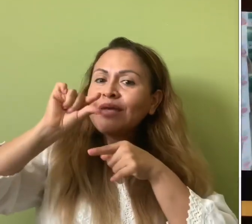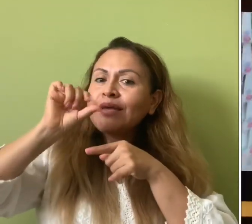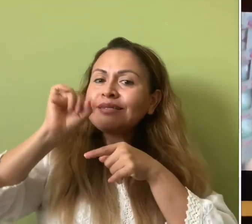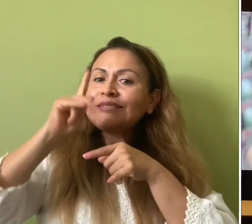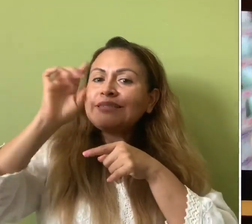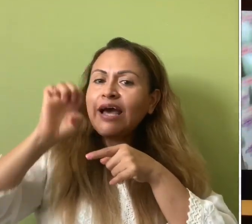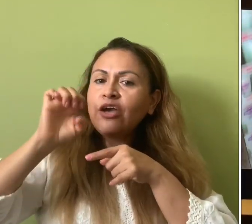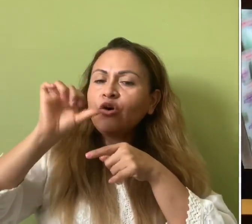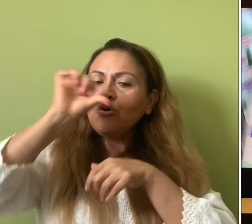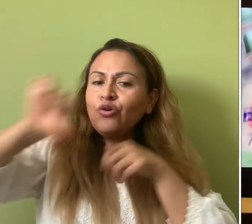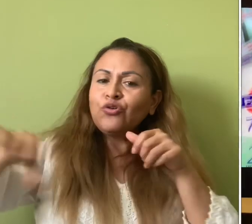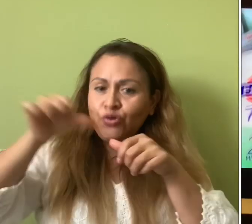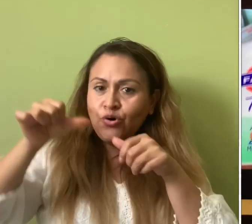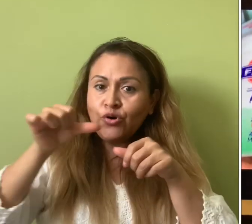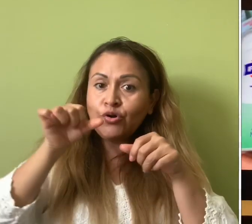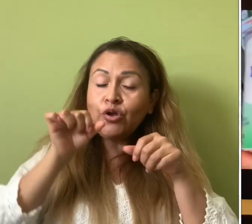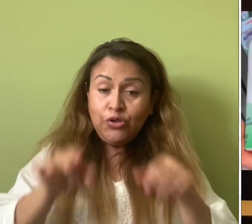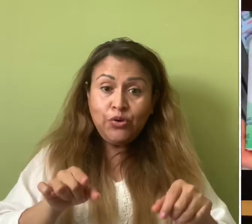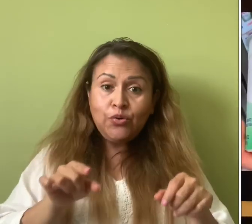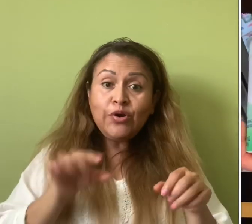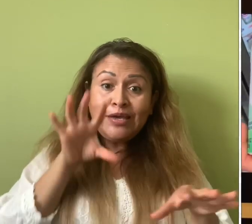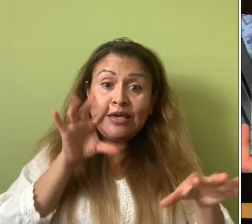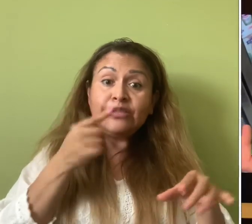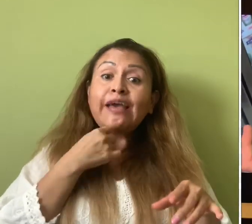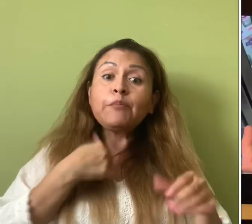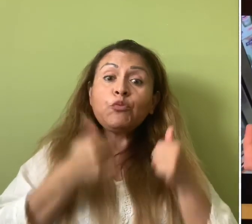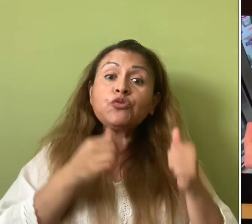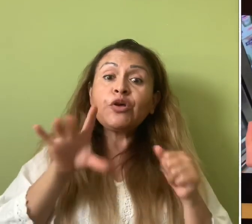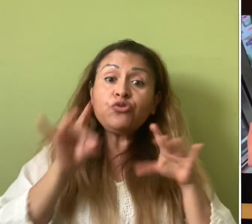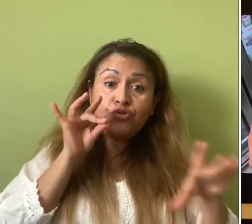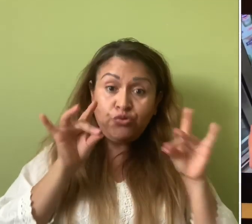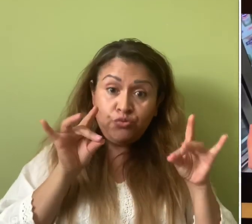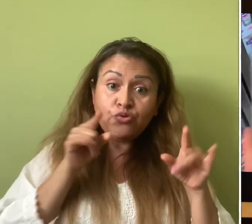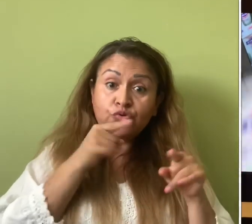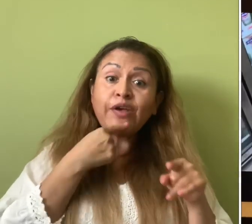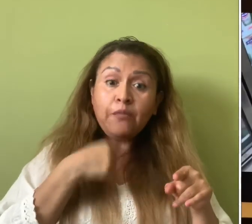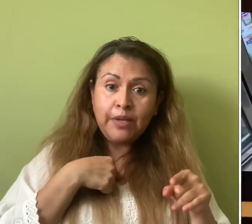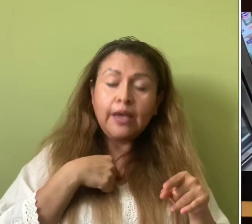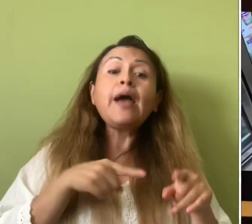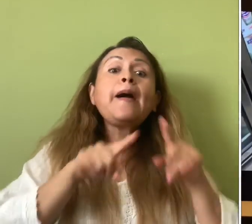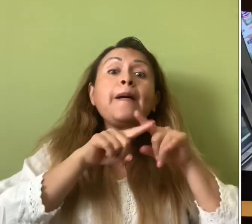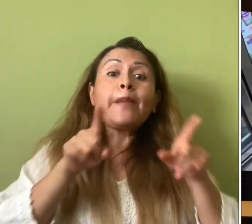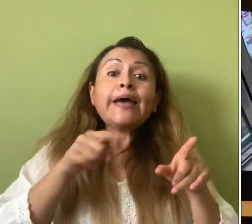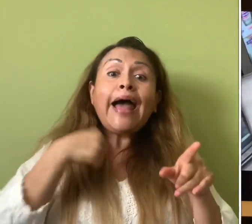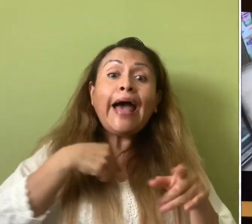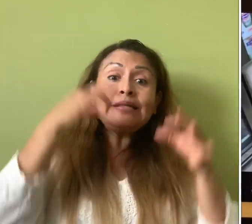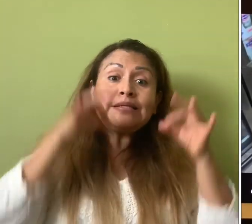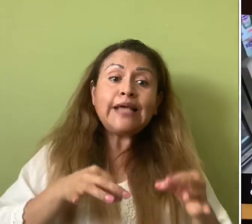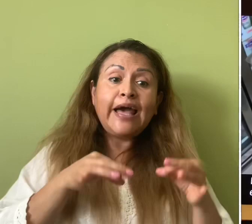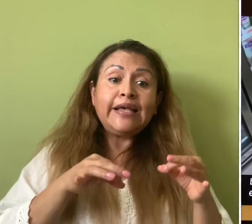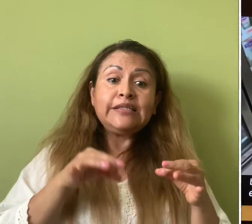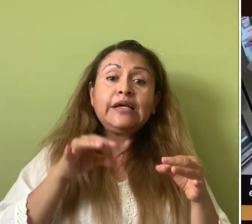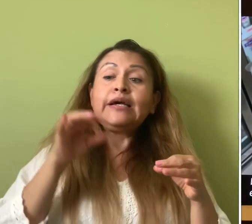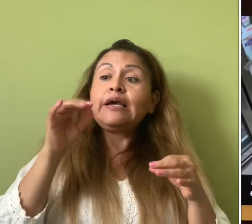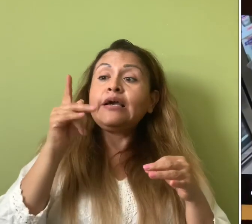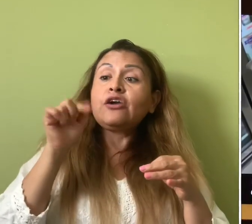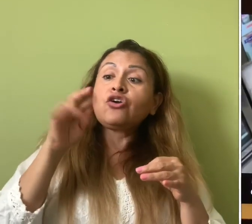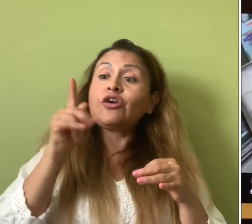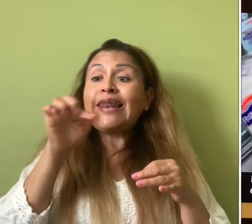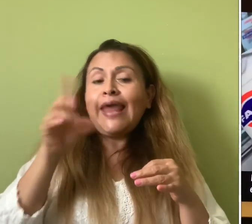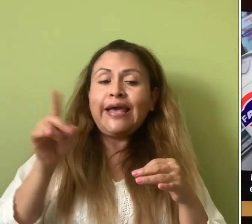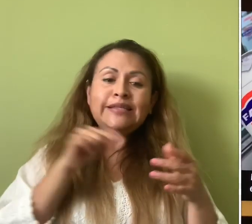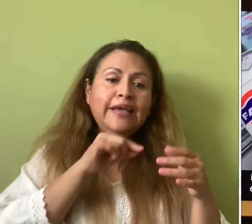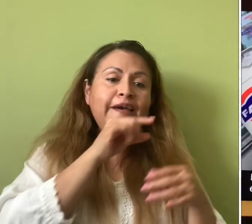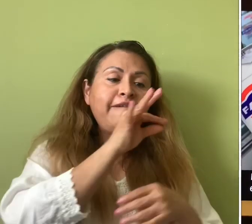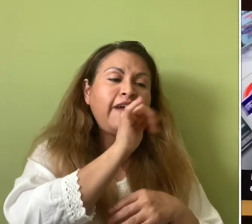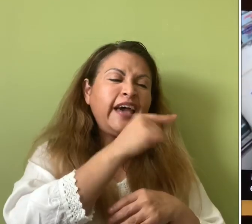right now. Leave your comment down below. And I would choose this, because even though the Faye is non-GMO,